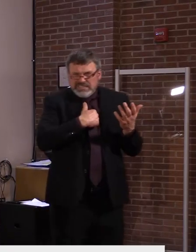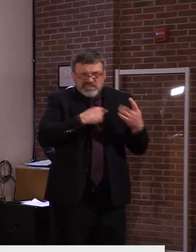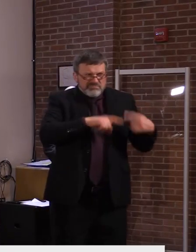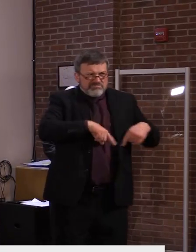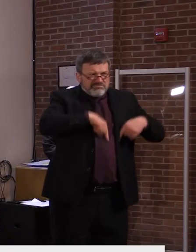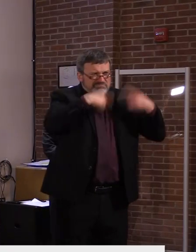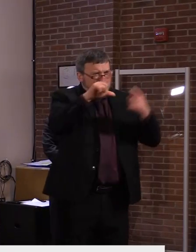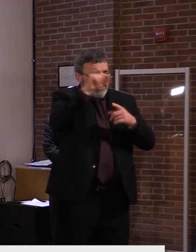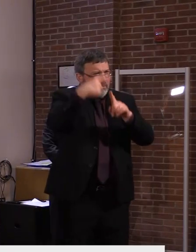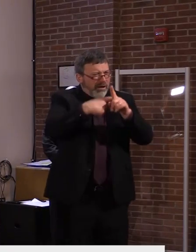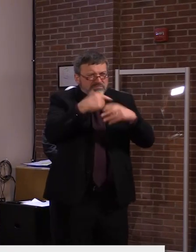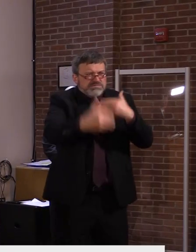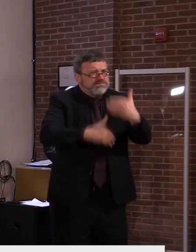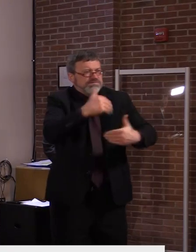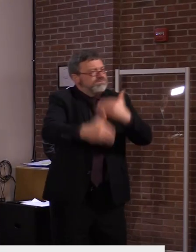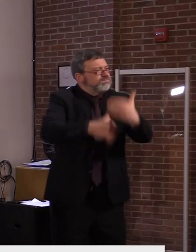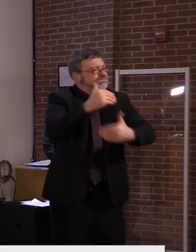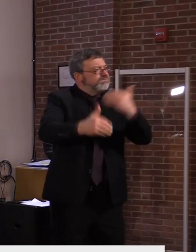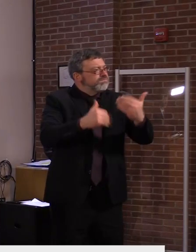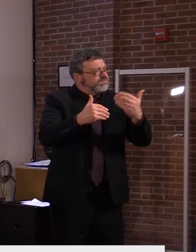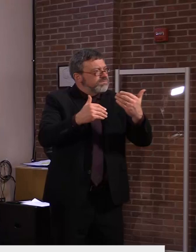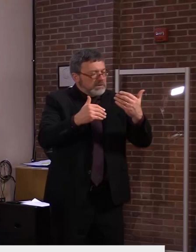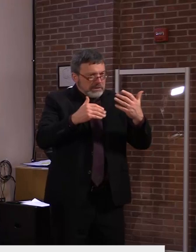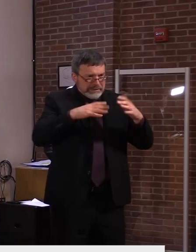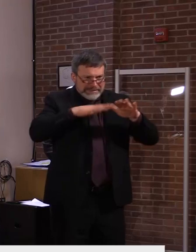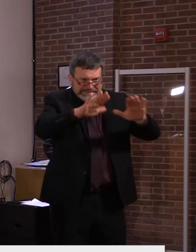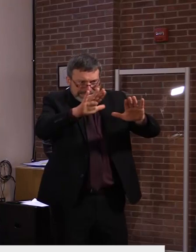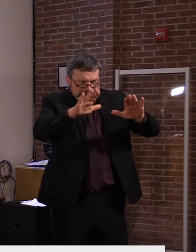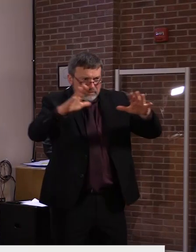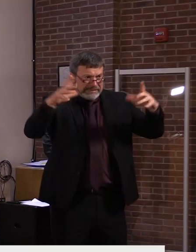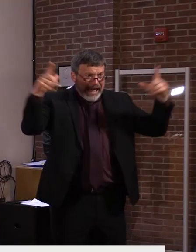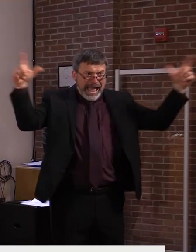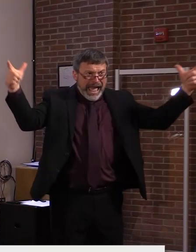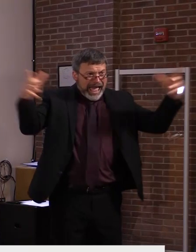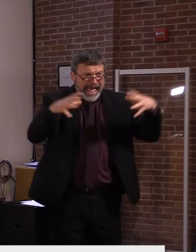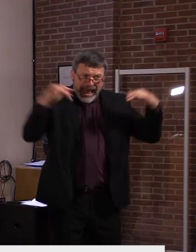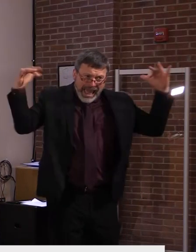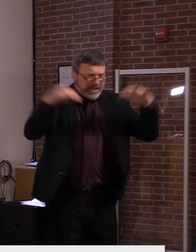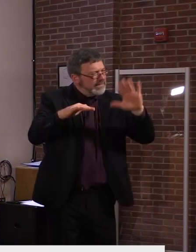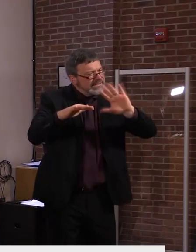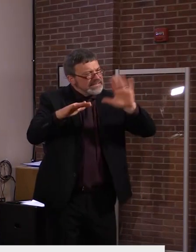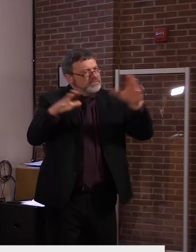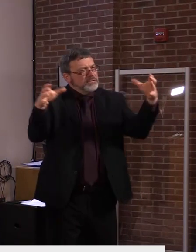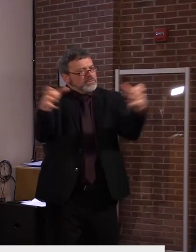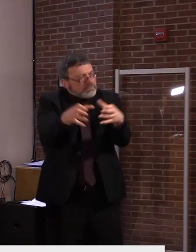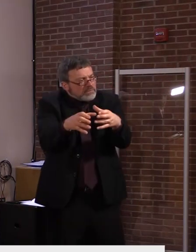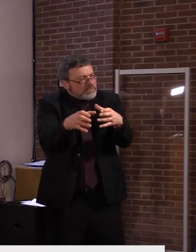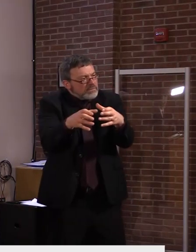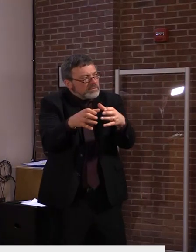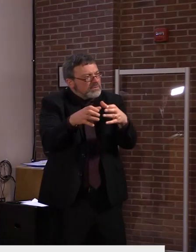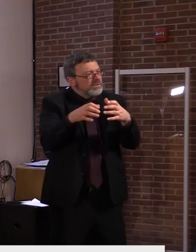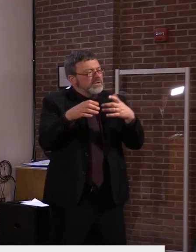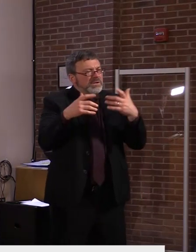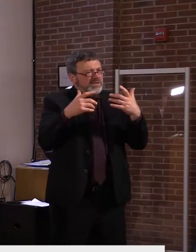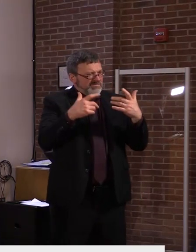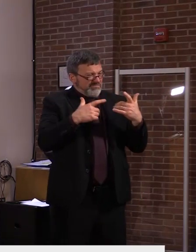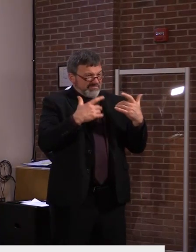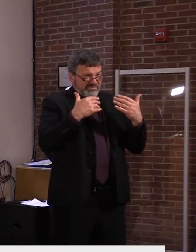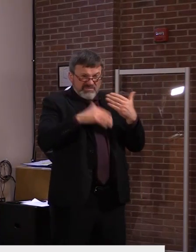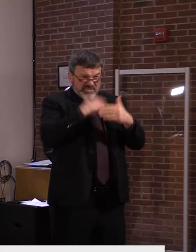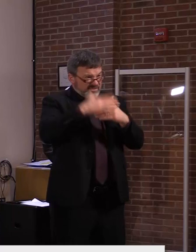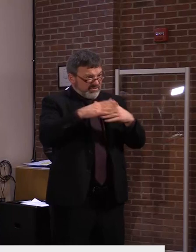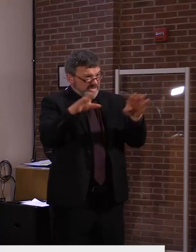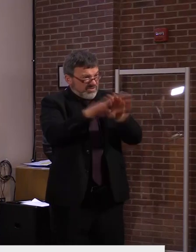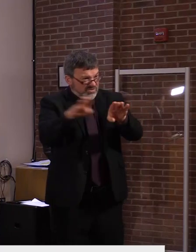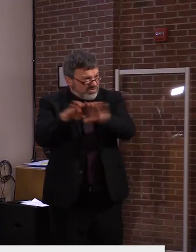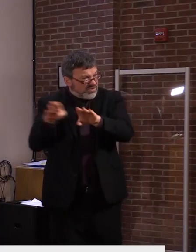reducing the size of gatherings, closing businesses, and so forth? So I don't know what else they mean other than that,